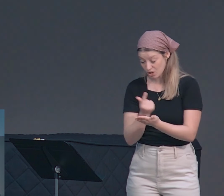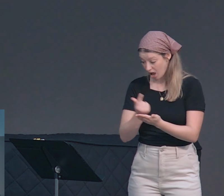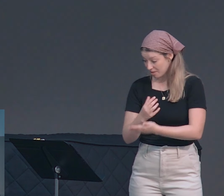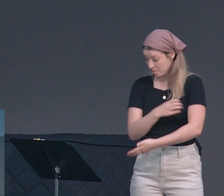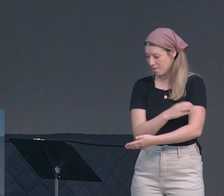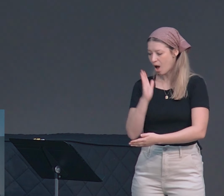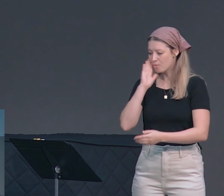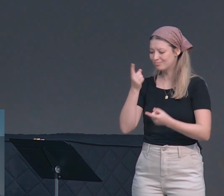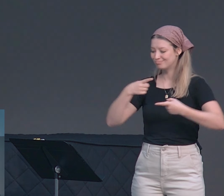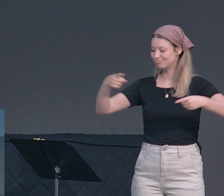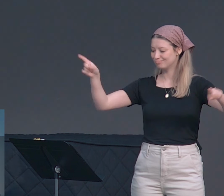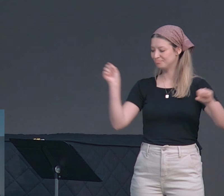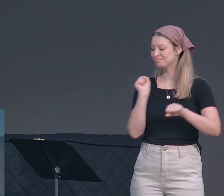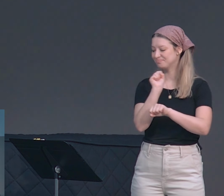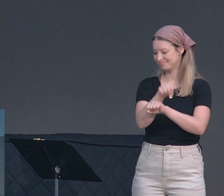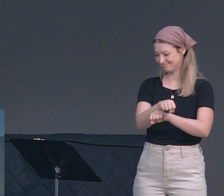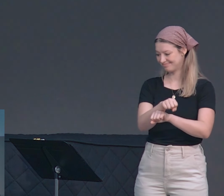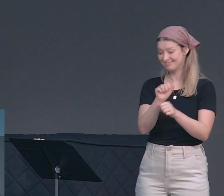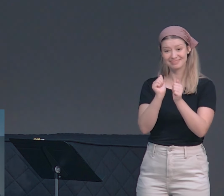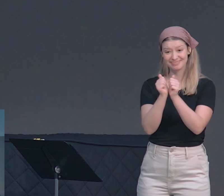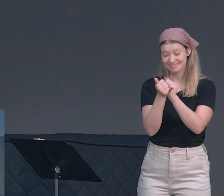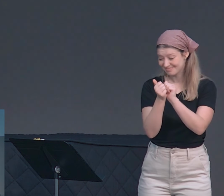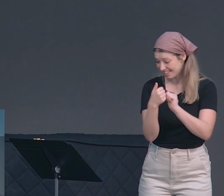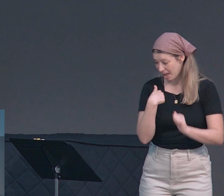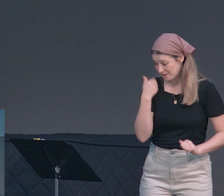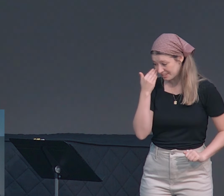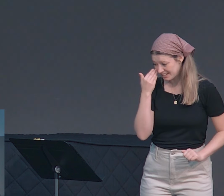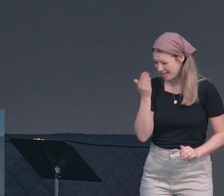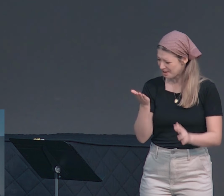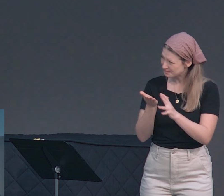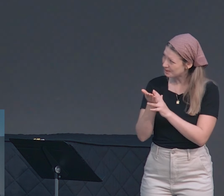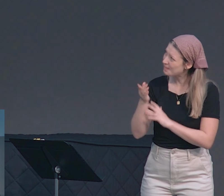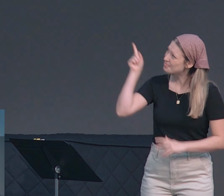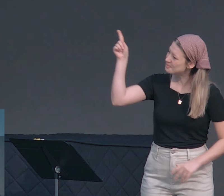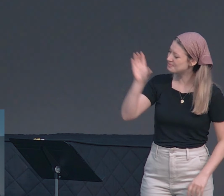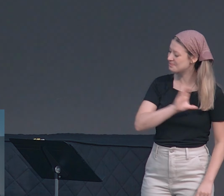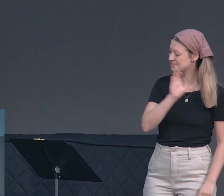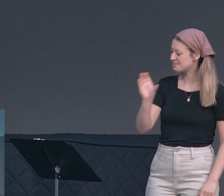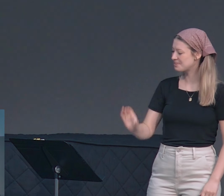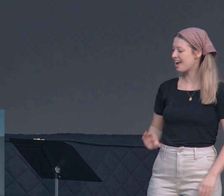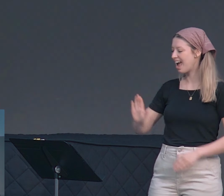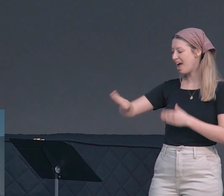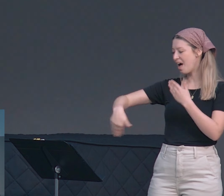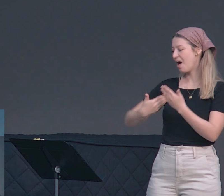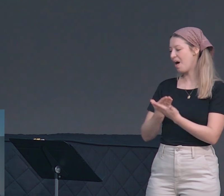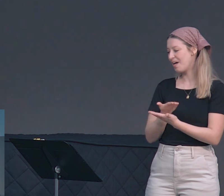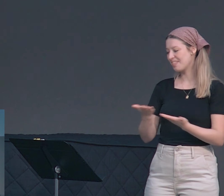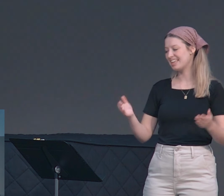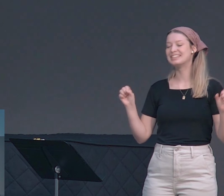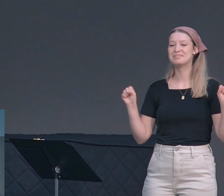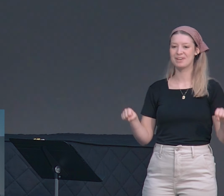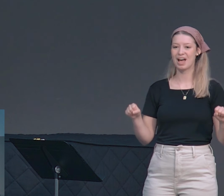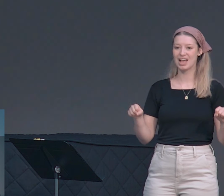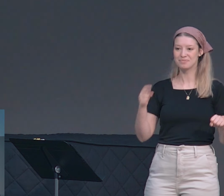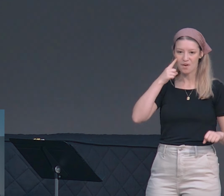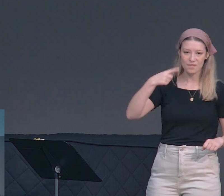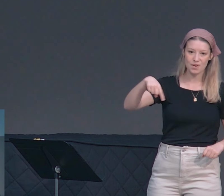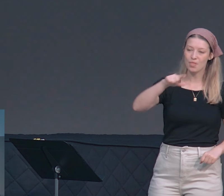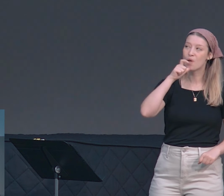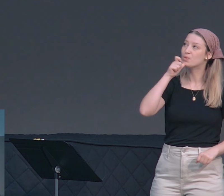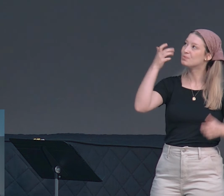moved, and the power of the gospel shall prevail. For we know in Christ